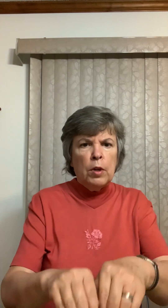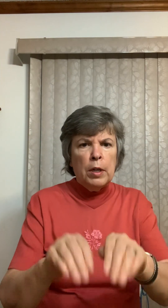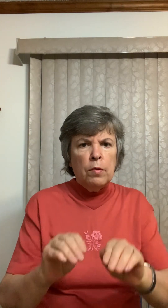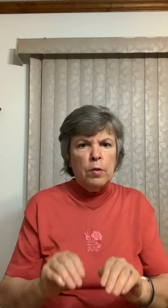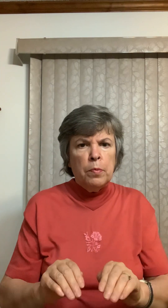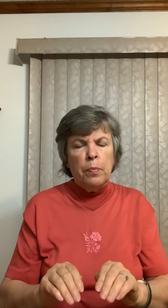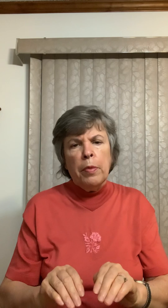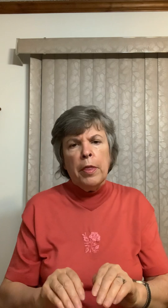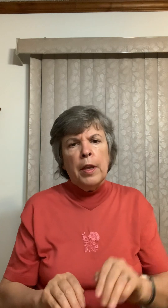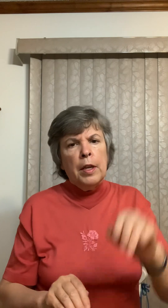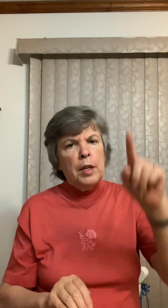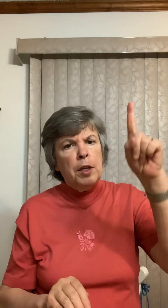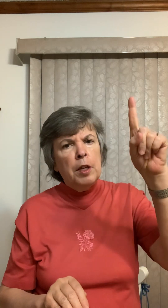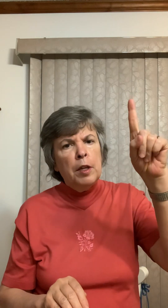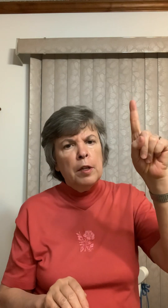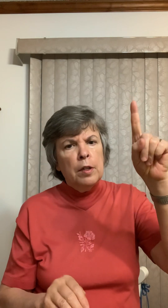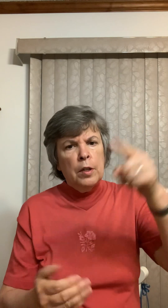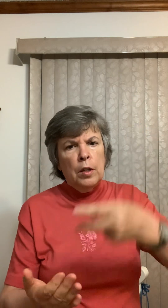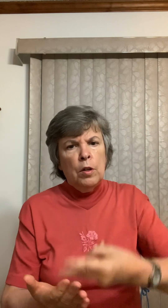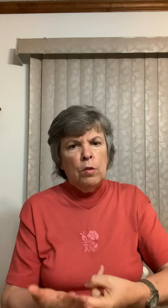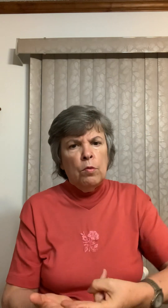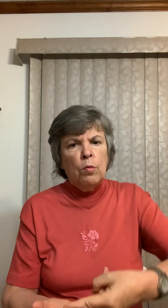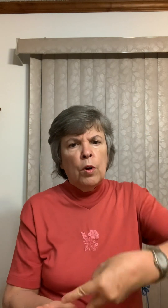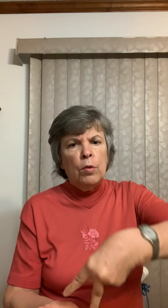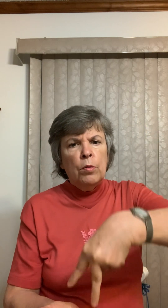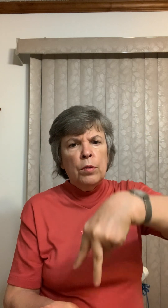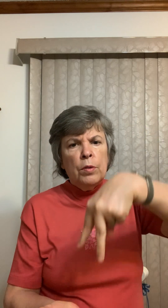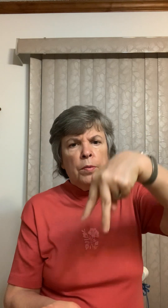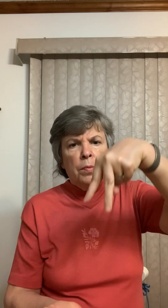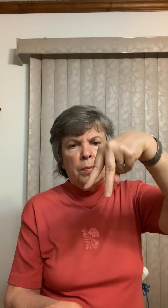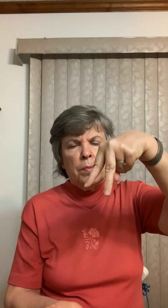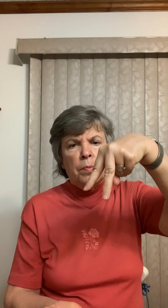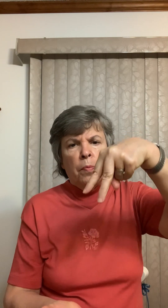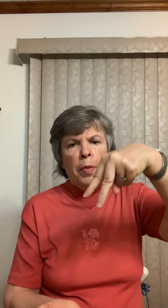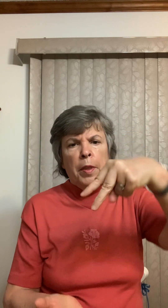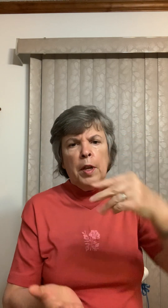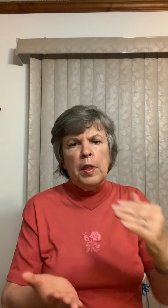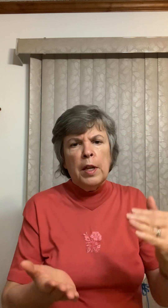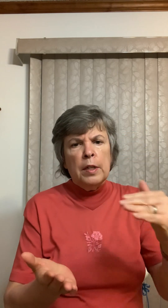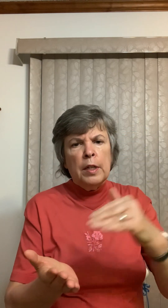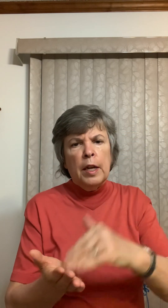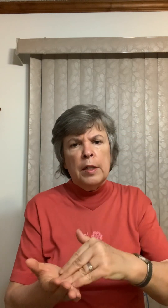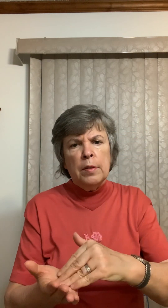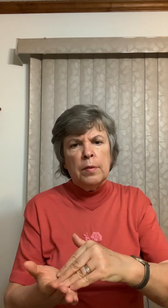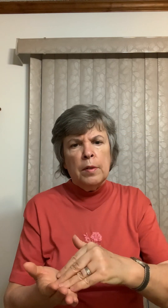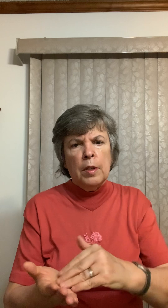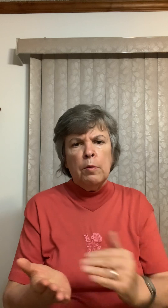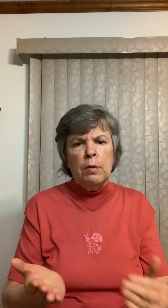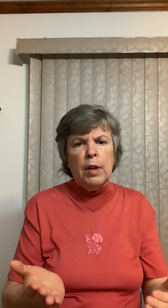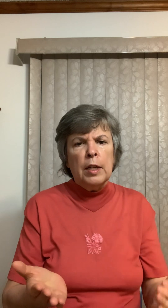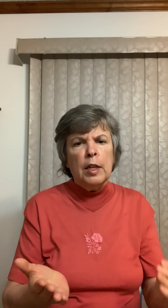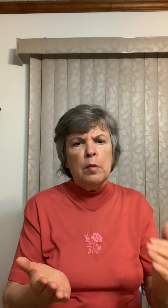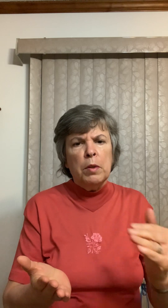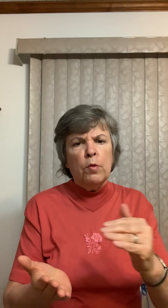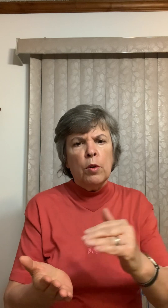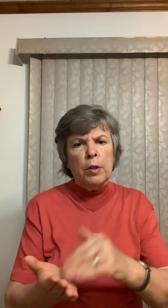grave. He rose, and then again. I think we've had again before.